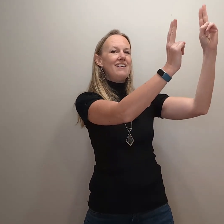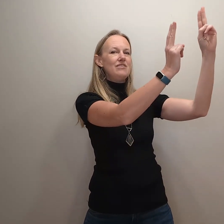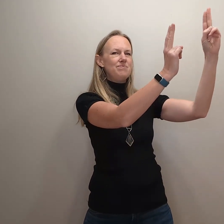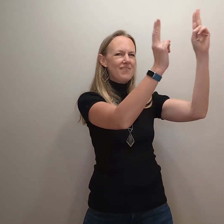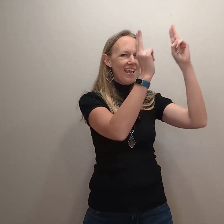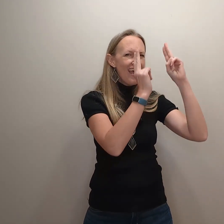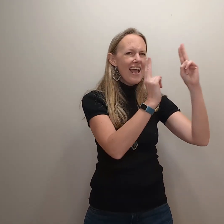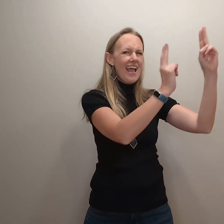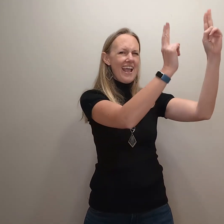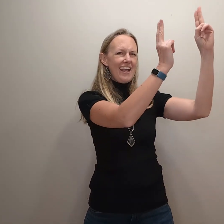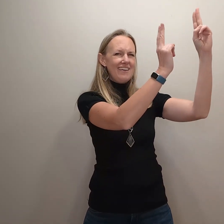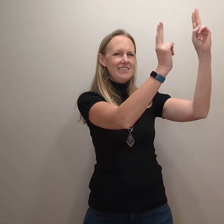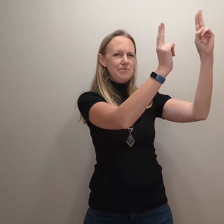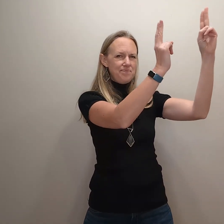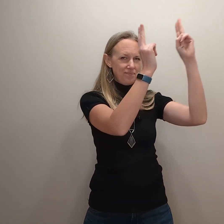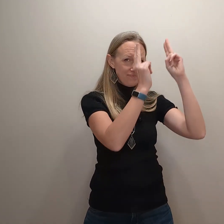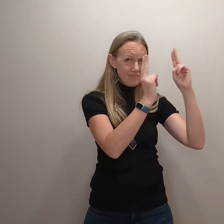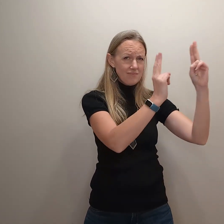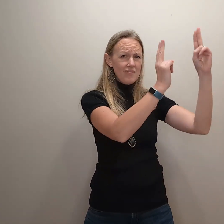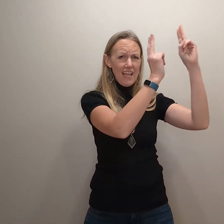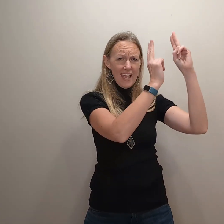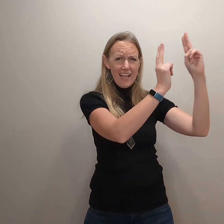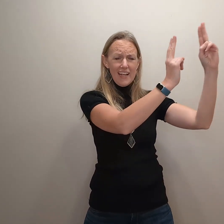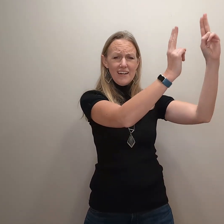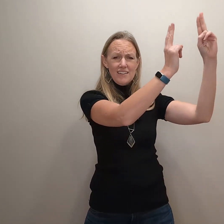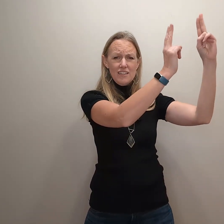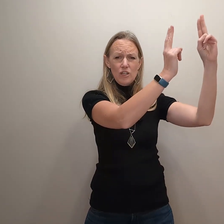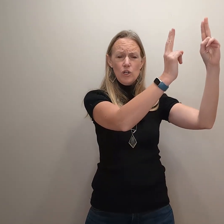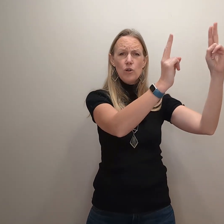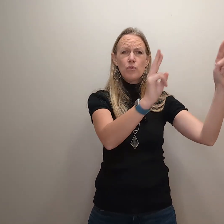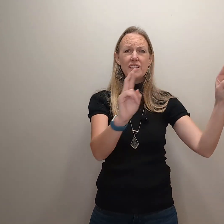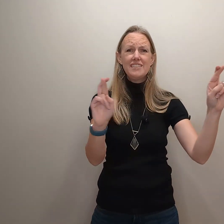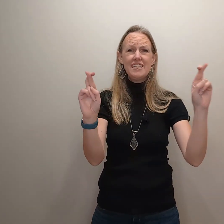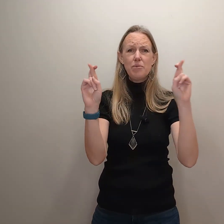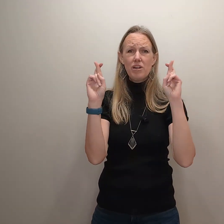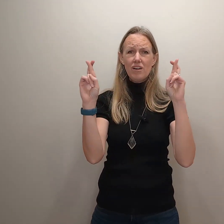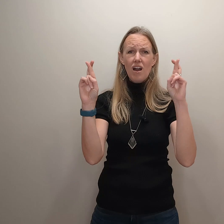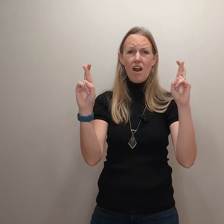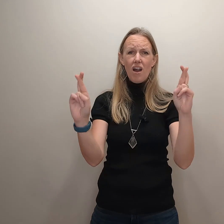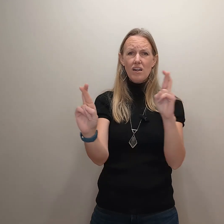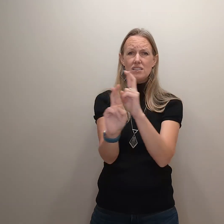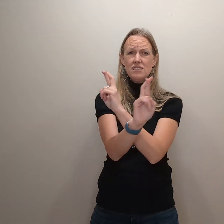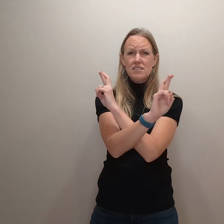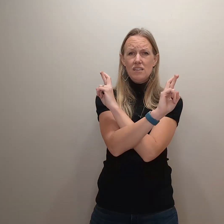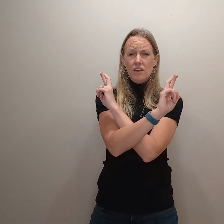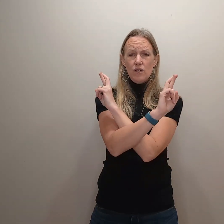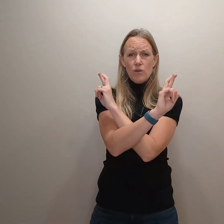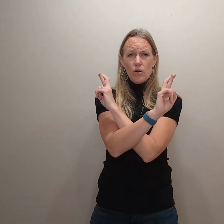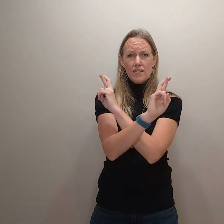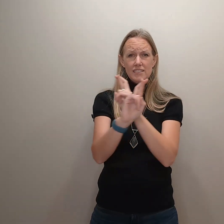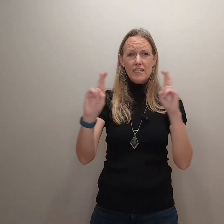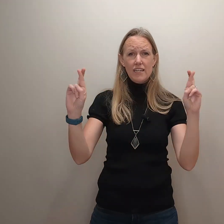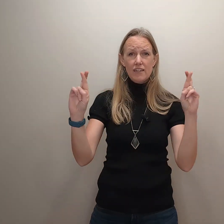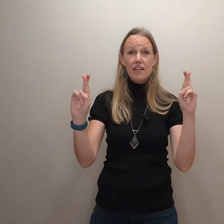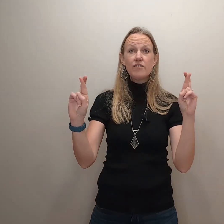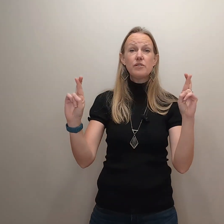Hail, hail. Hail, Redeemer, R's, crossing here. Now, if it was